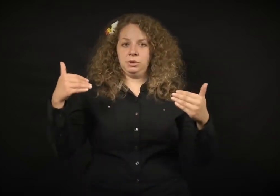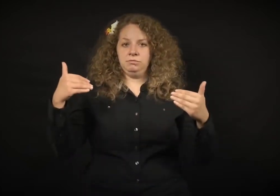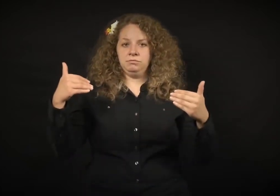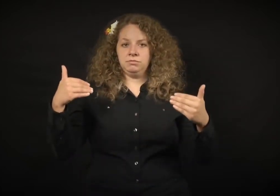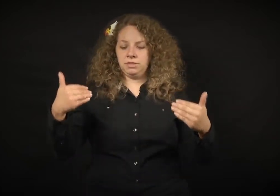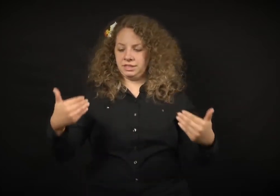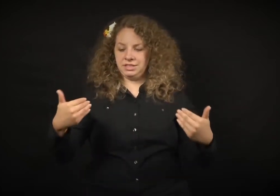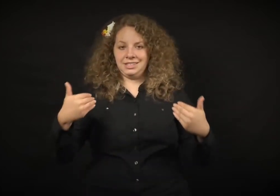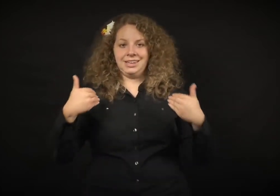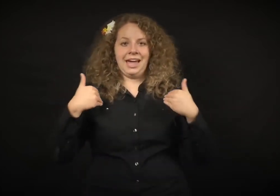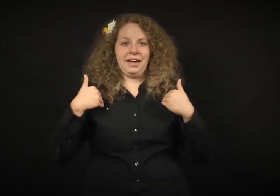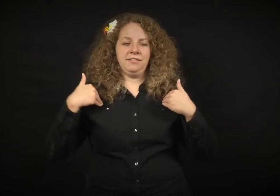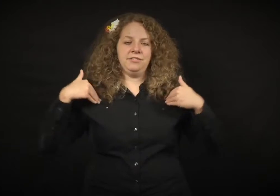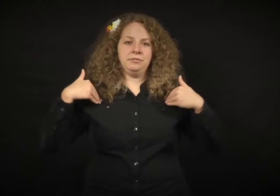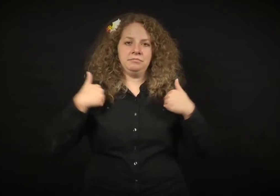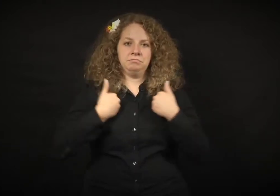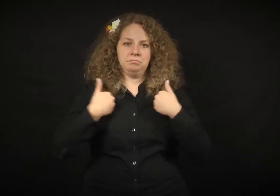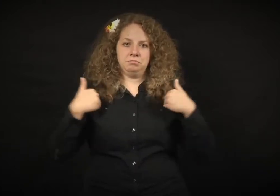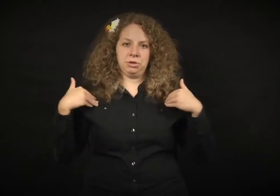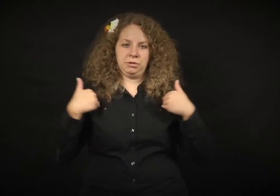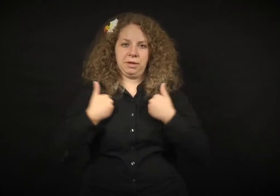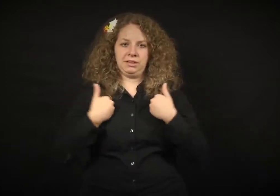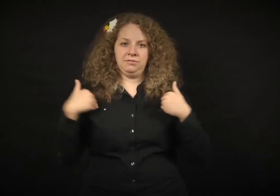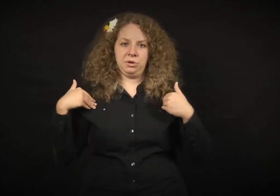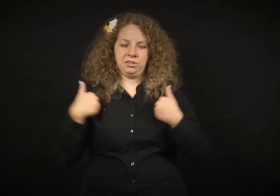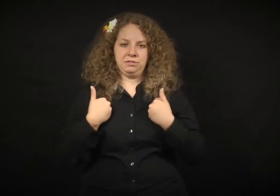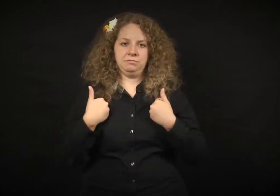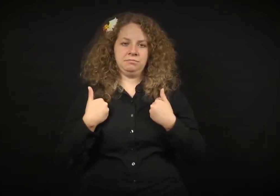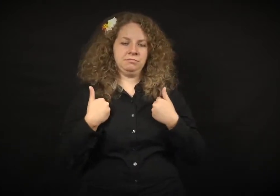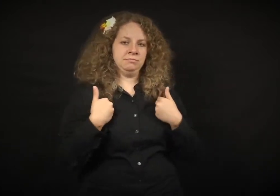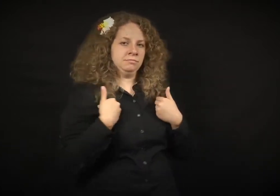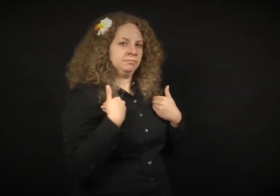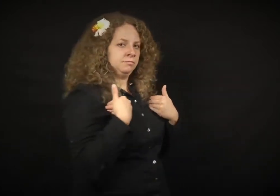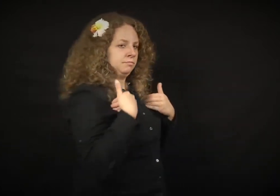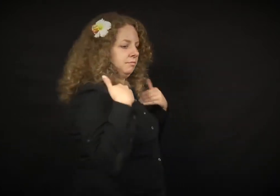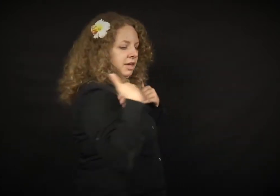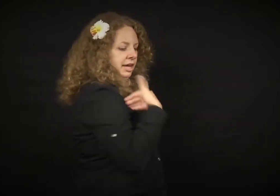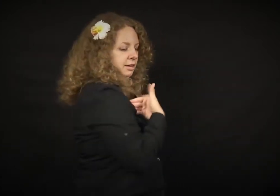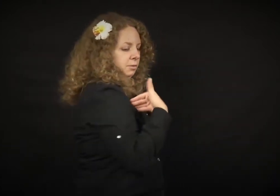Animal, like the sign have, but going back and forth. Animal.